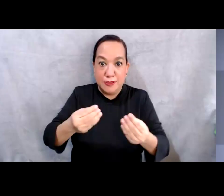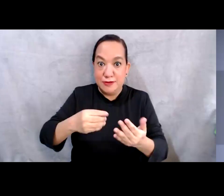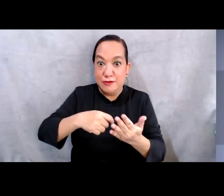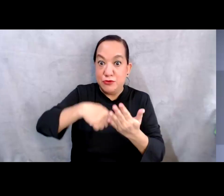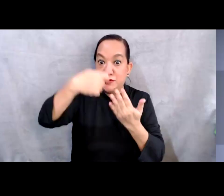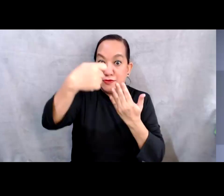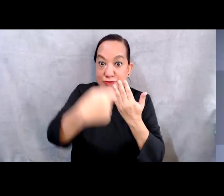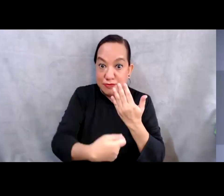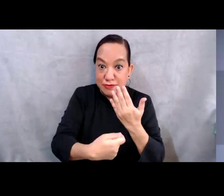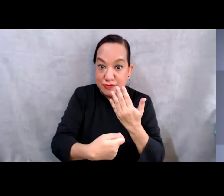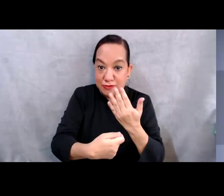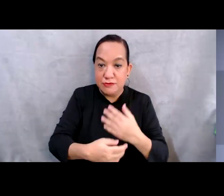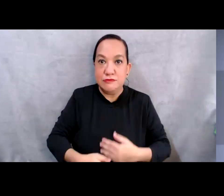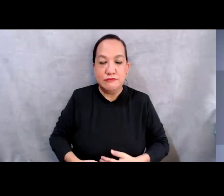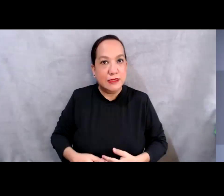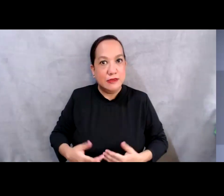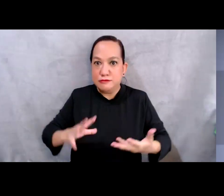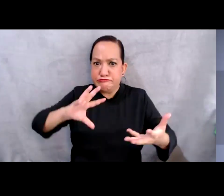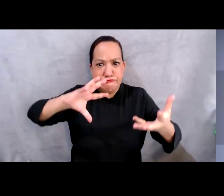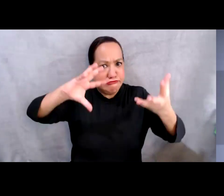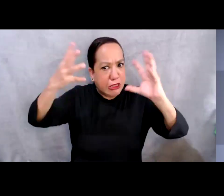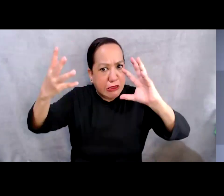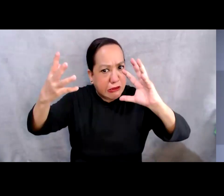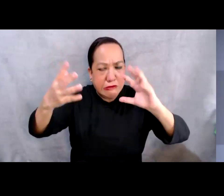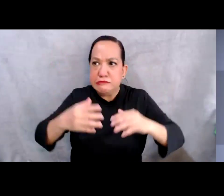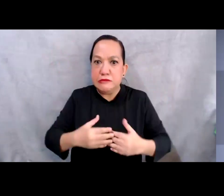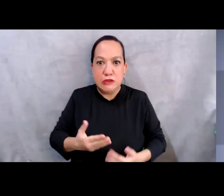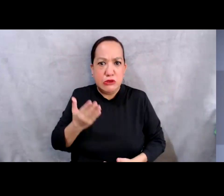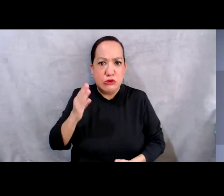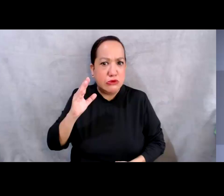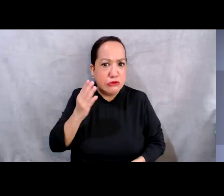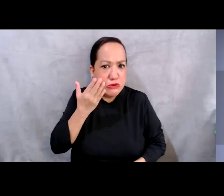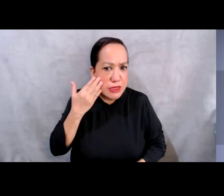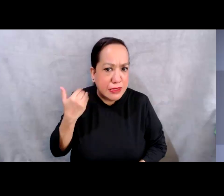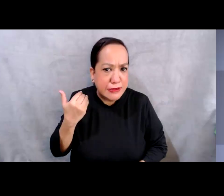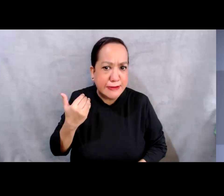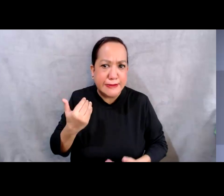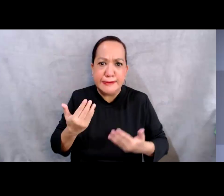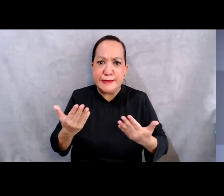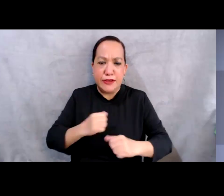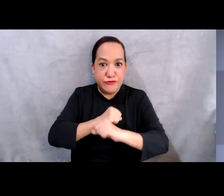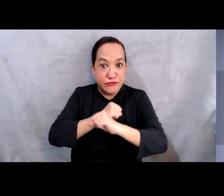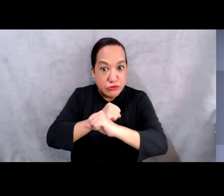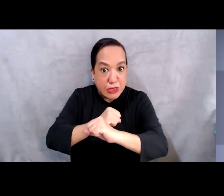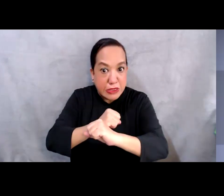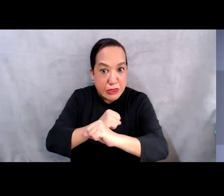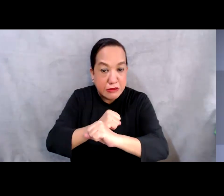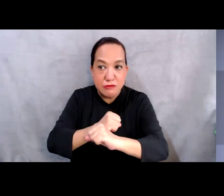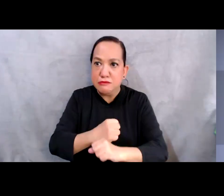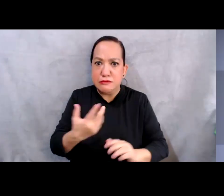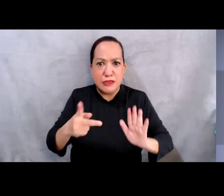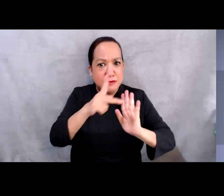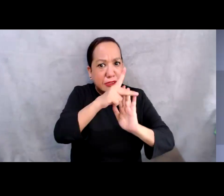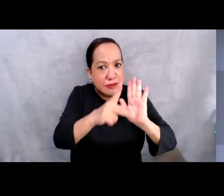implementation of safeguards rather than flaws in the policies themselves. Today, you will hear from community members and